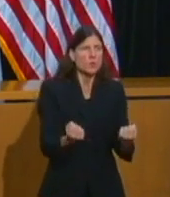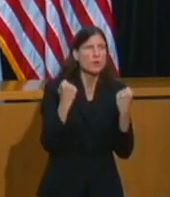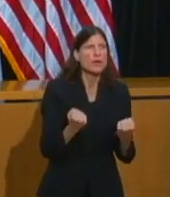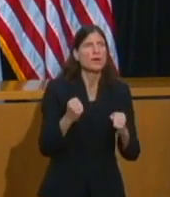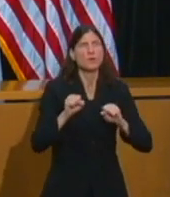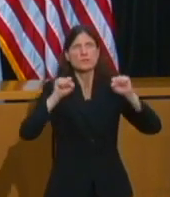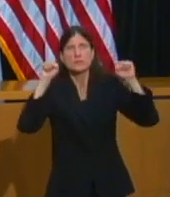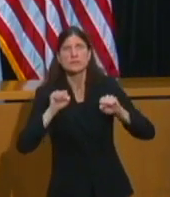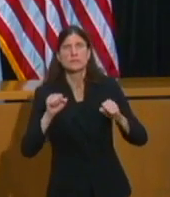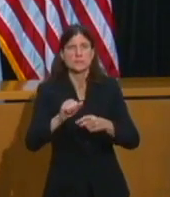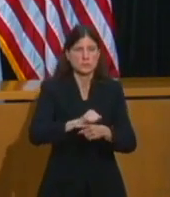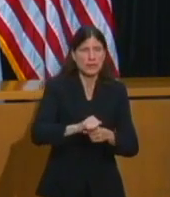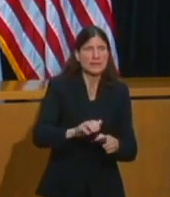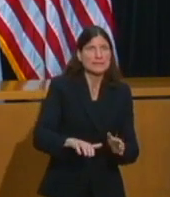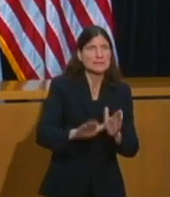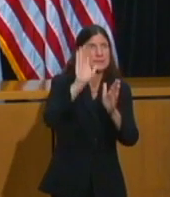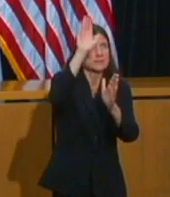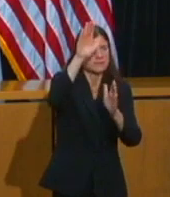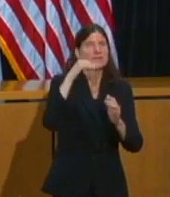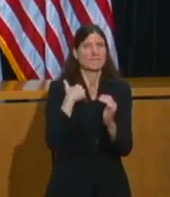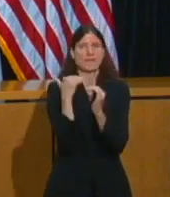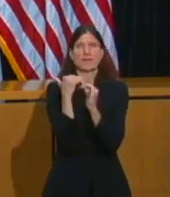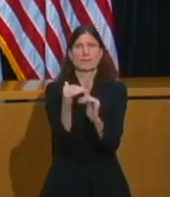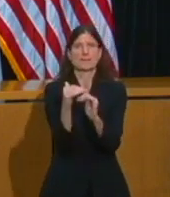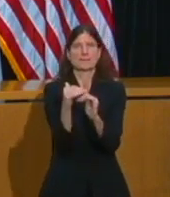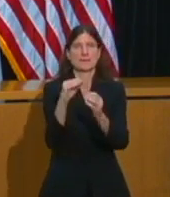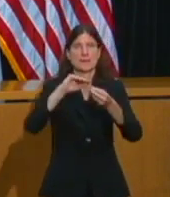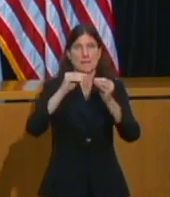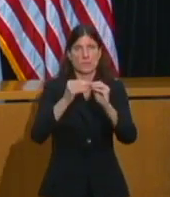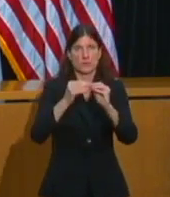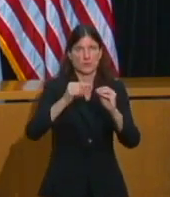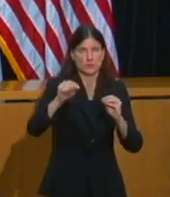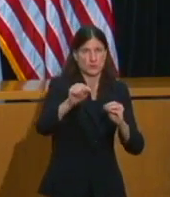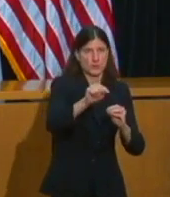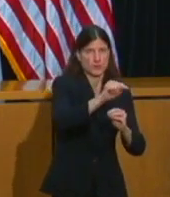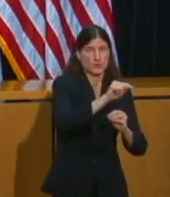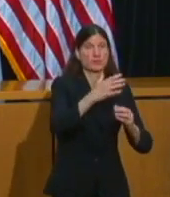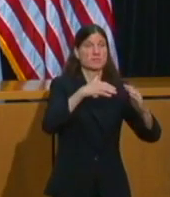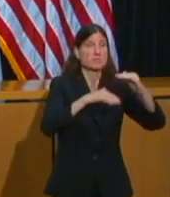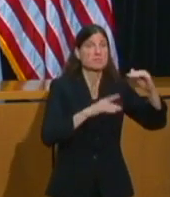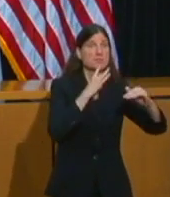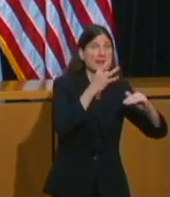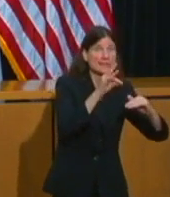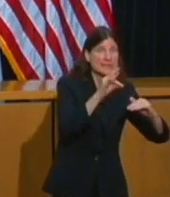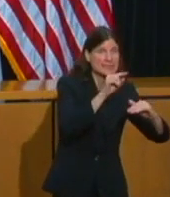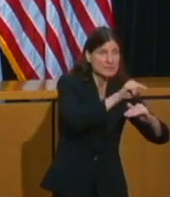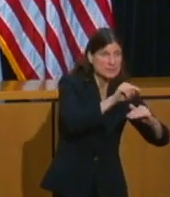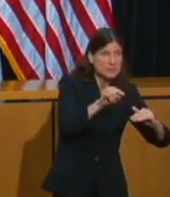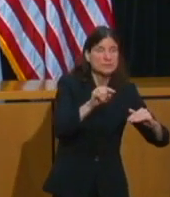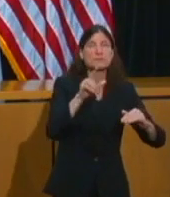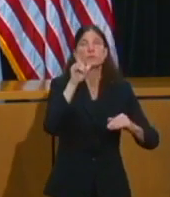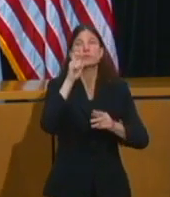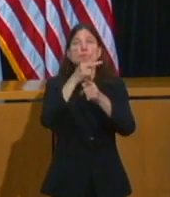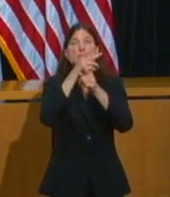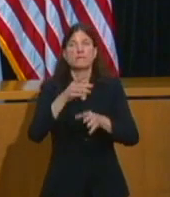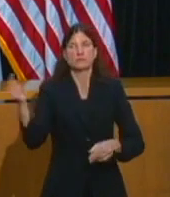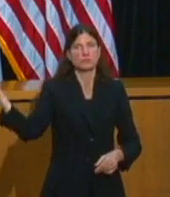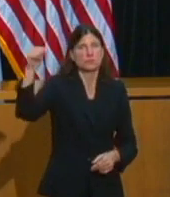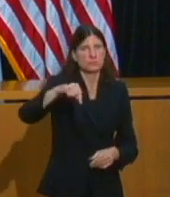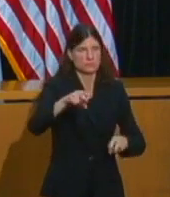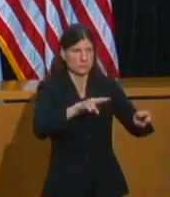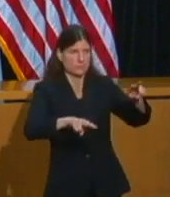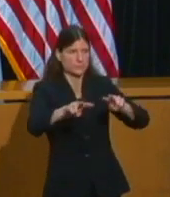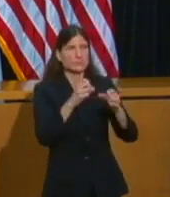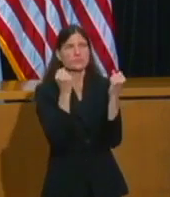sports camps for participants under the age of 18. In addition to the